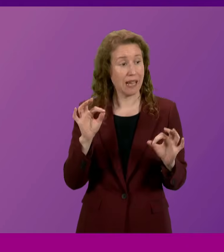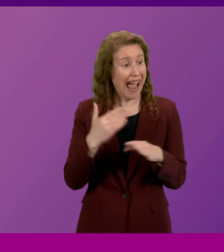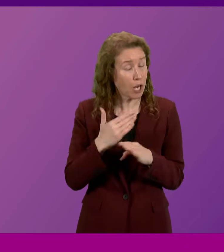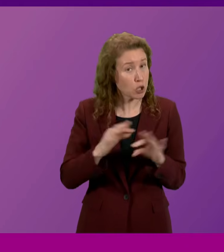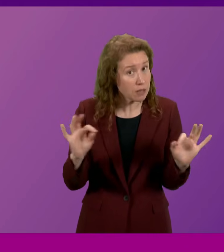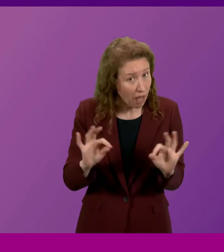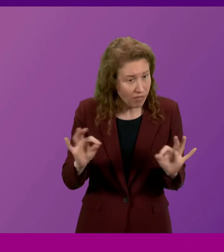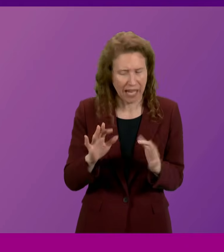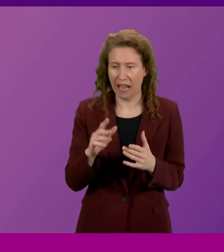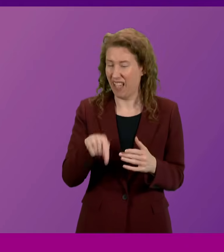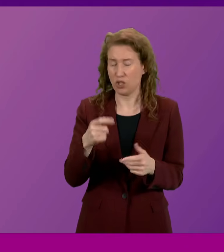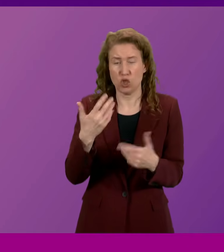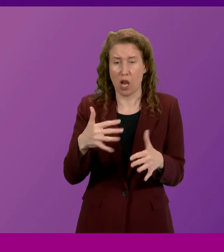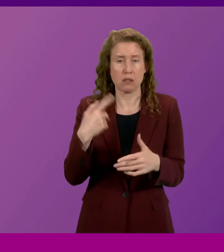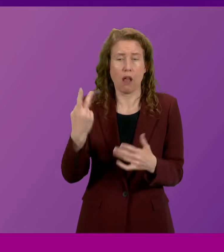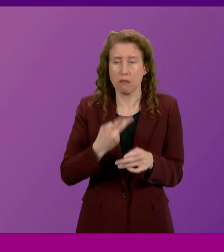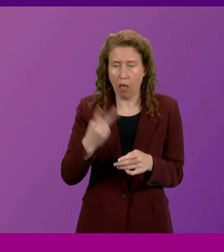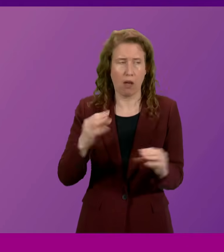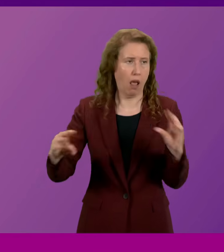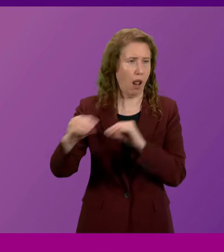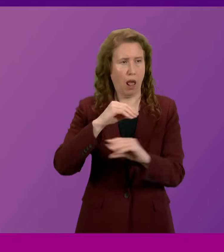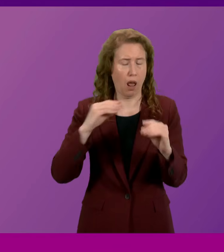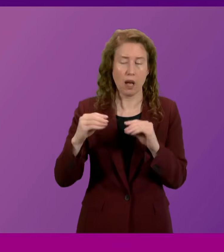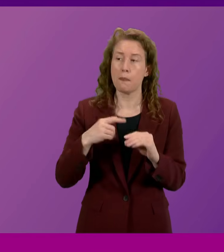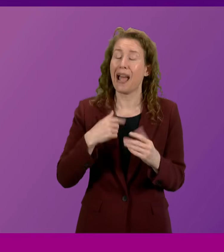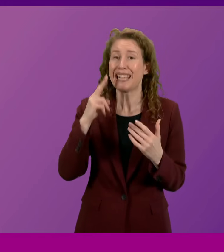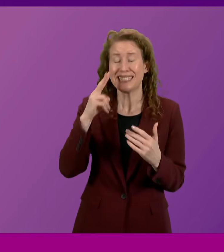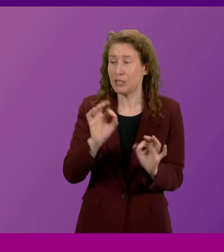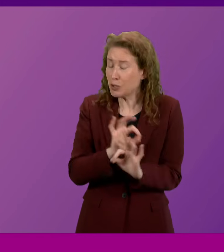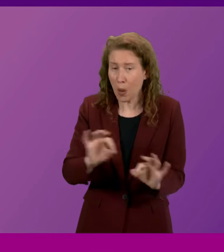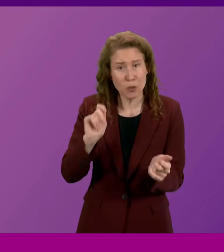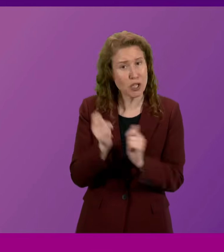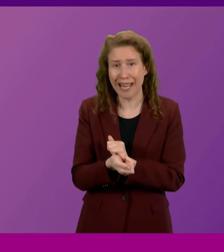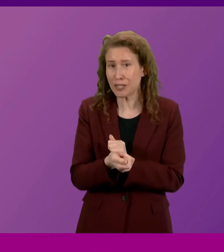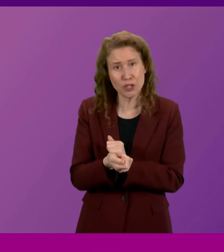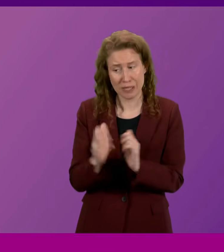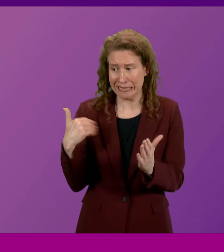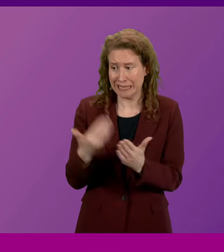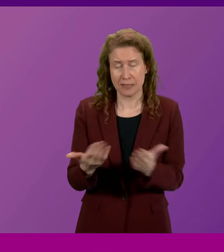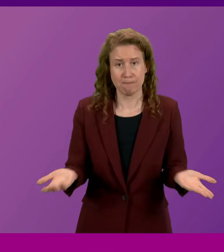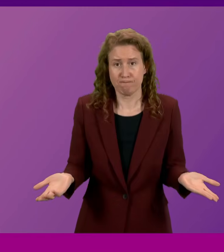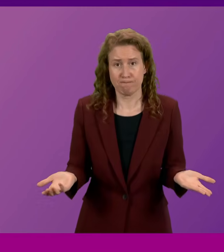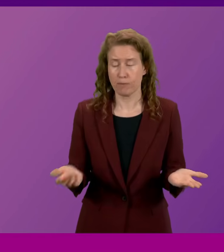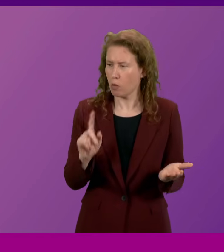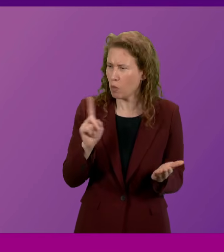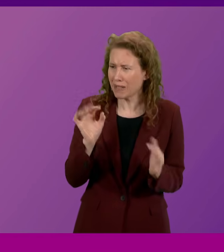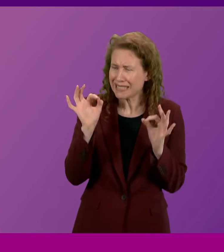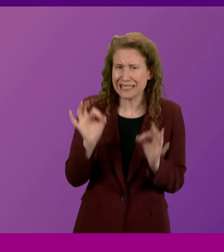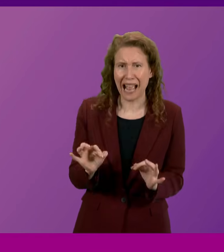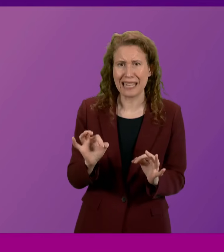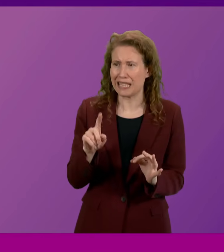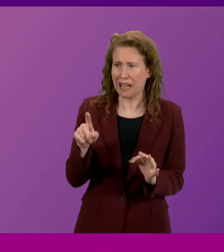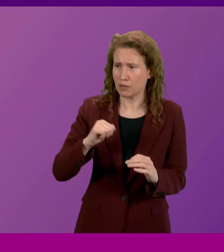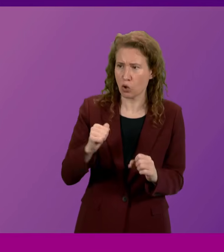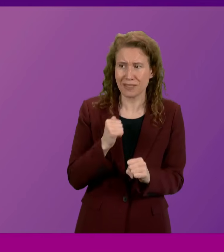action, this would just be another talking shop. But I can see no meaningful change since then. What exactly has